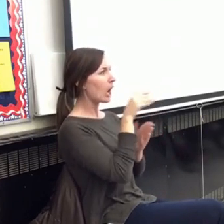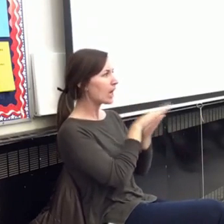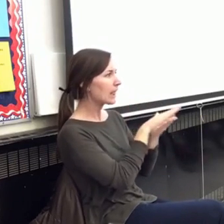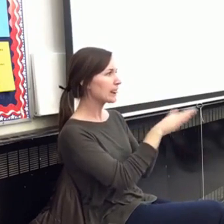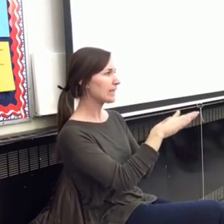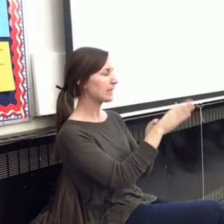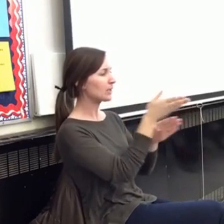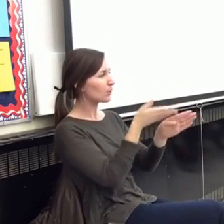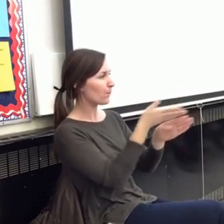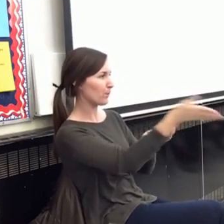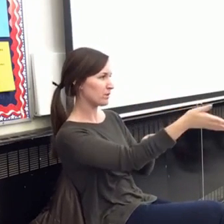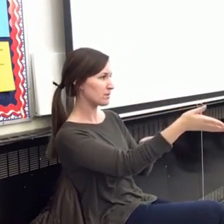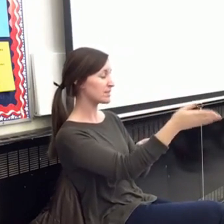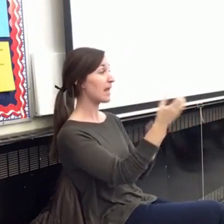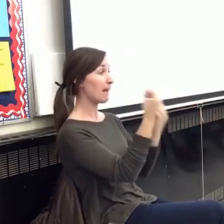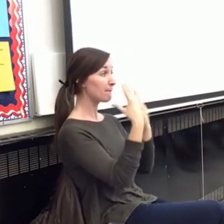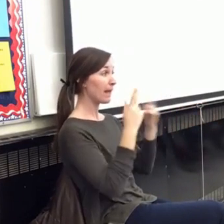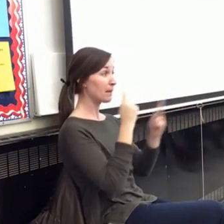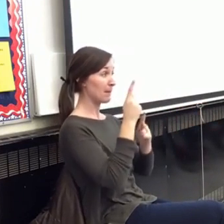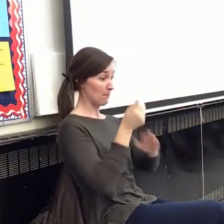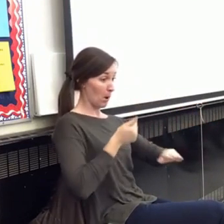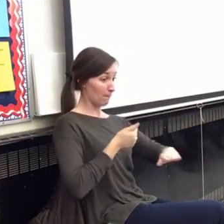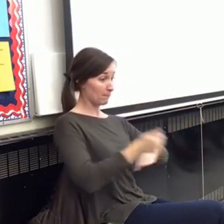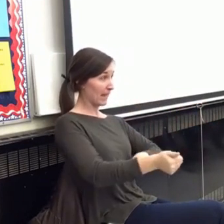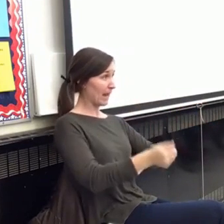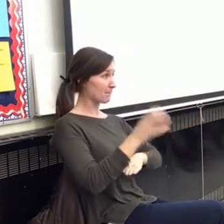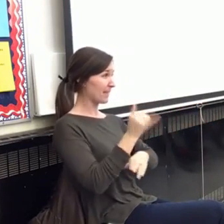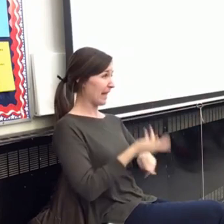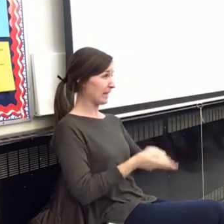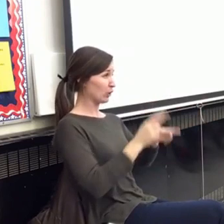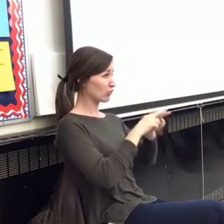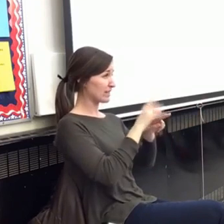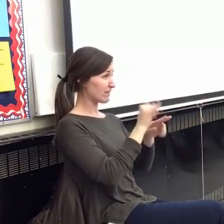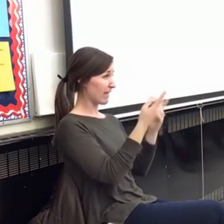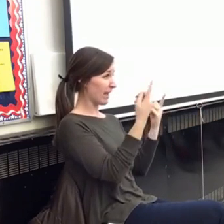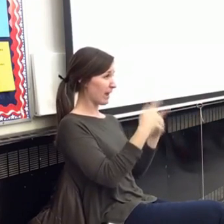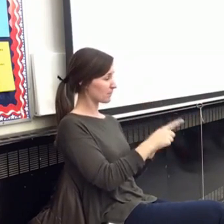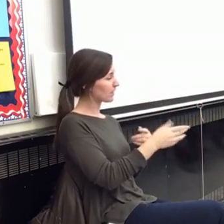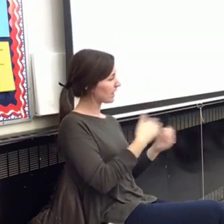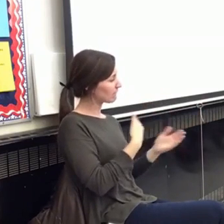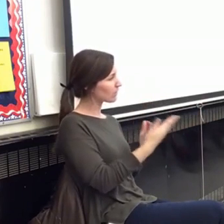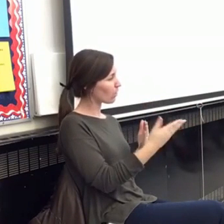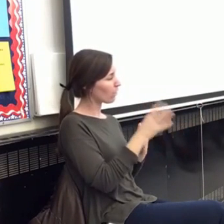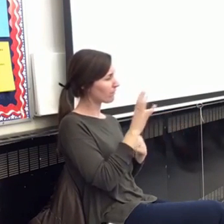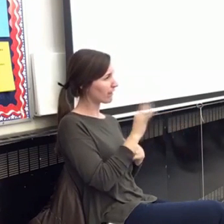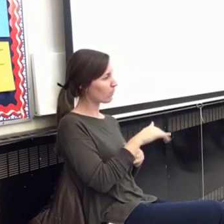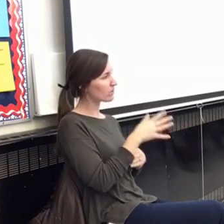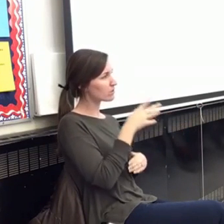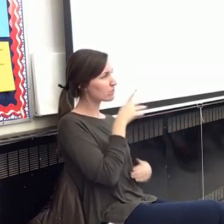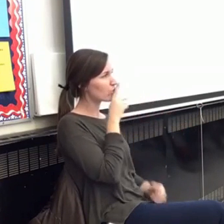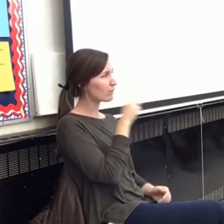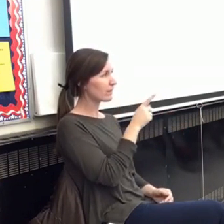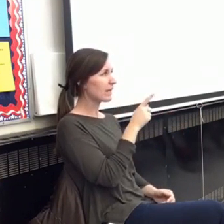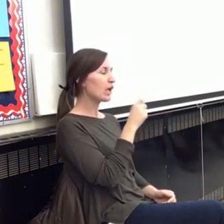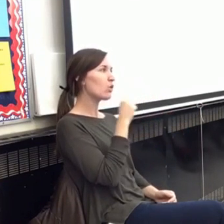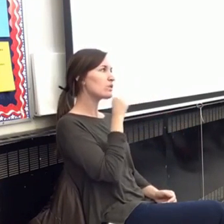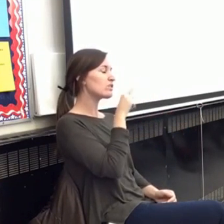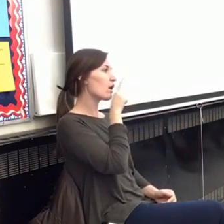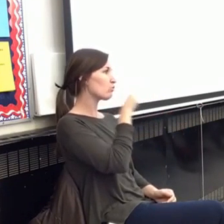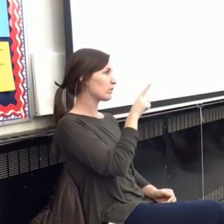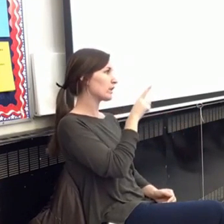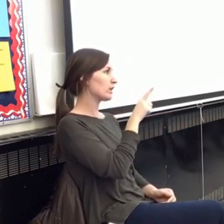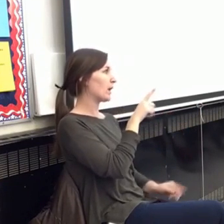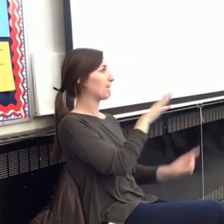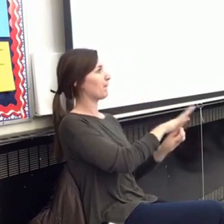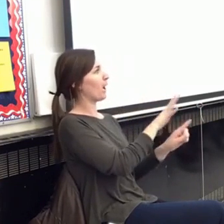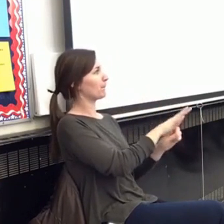lot of people blame the increase in prostitution on the Chinese, even though prostitution was I wouldn't say it was very, very, very